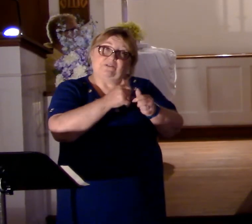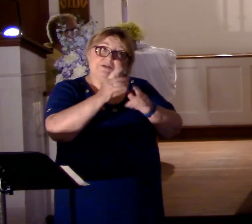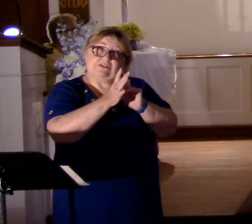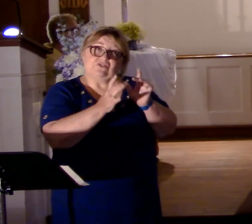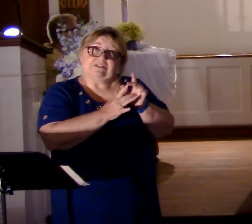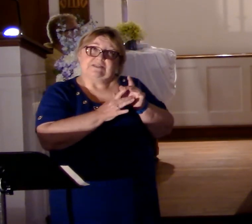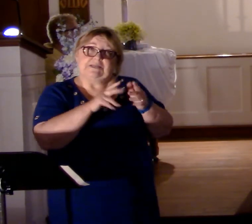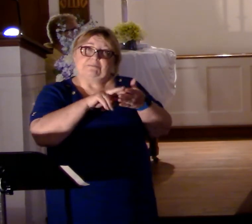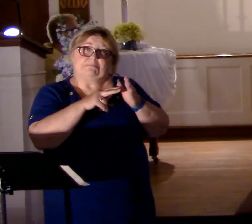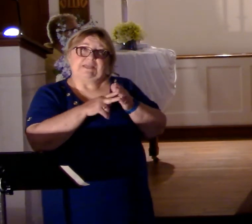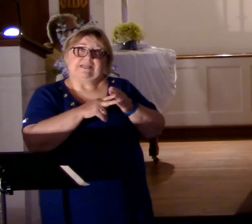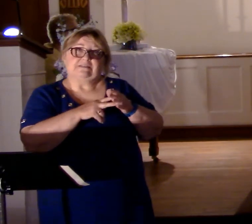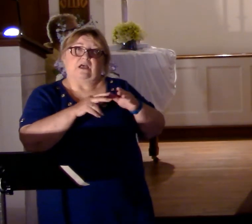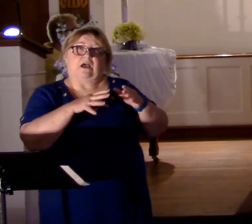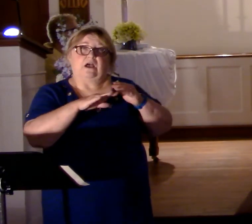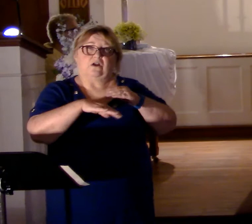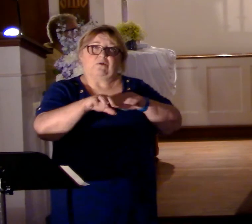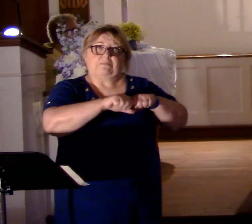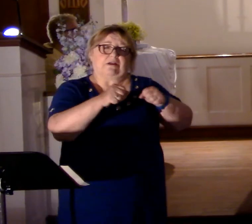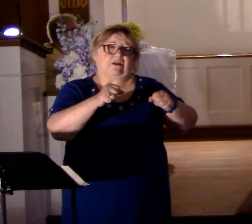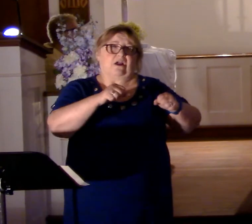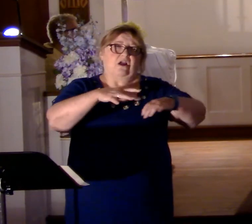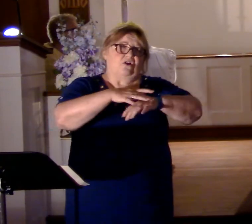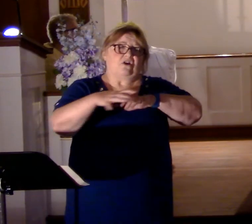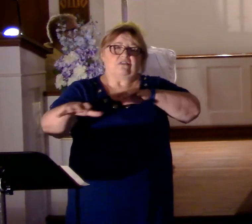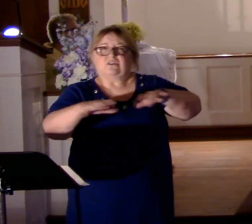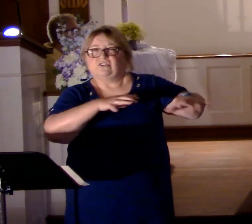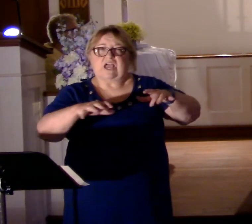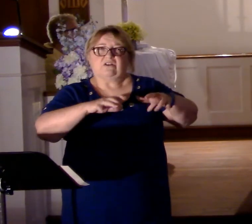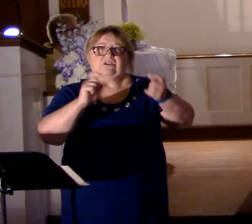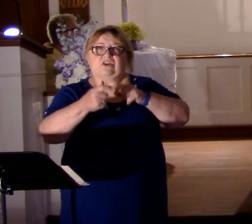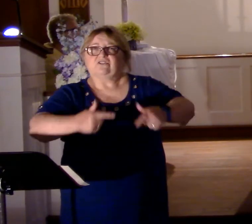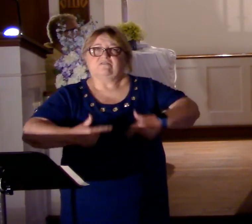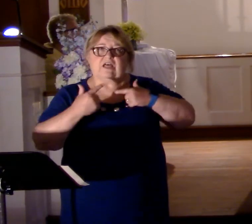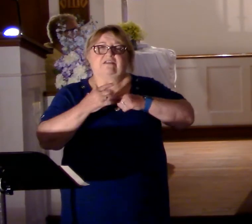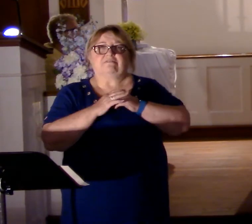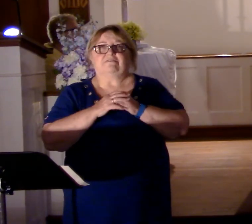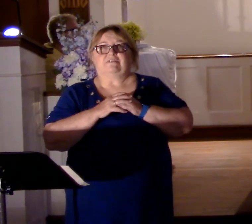a groundbreaking, earth-shattering change of life.